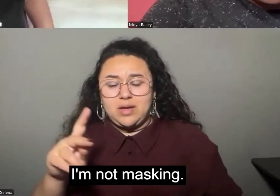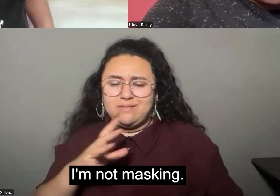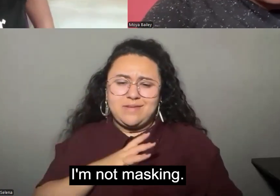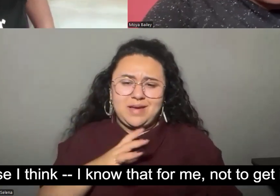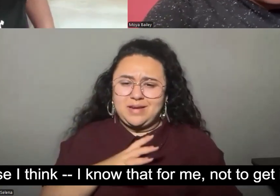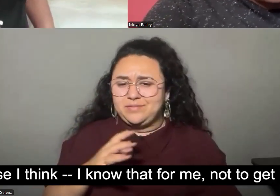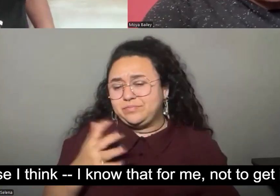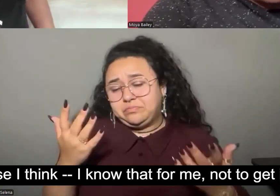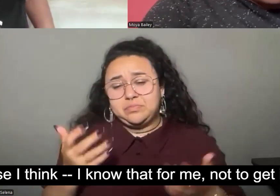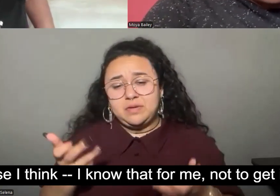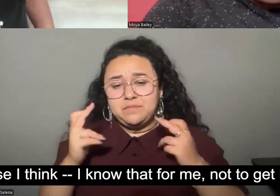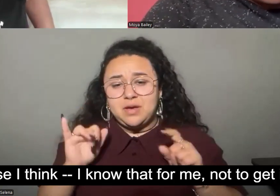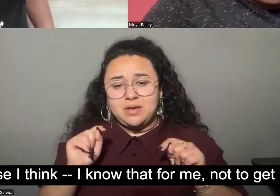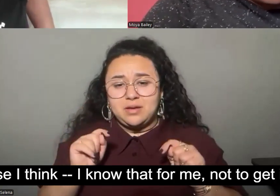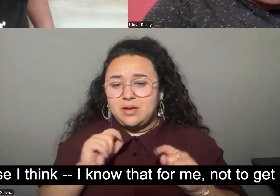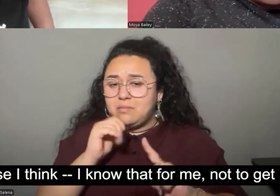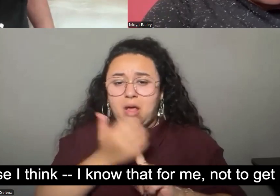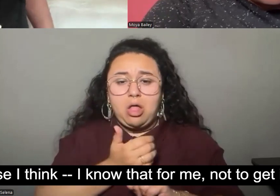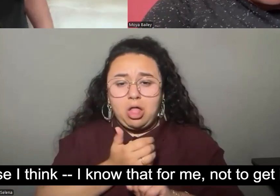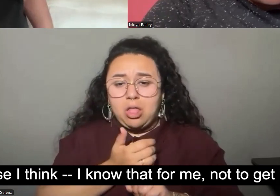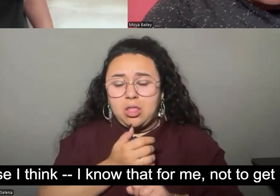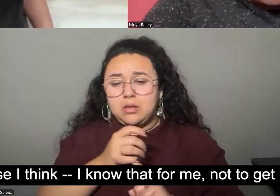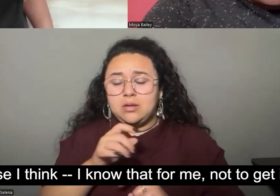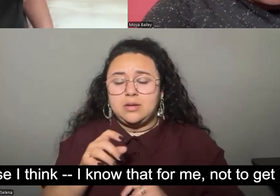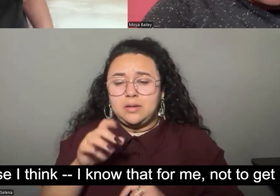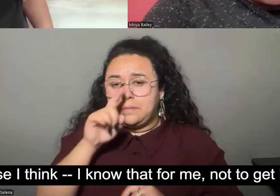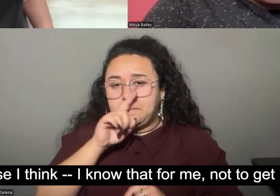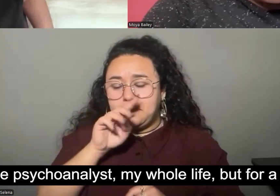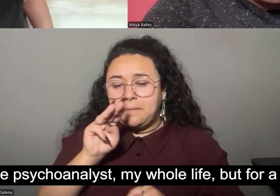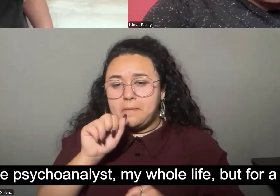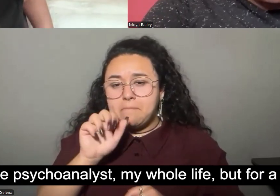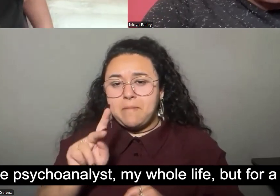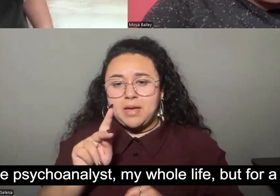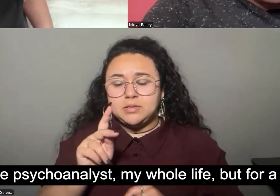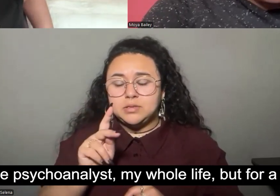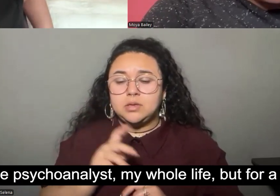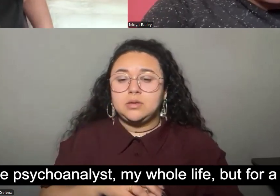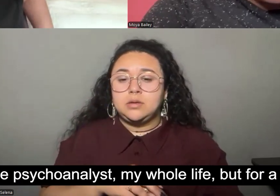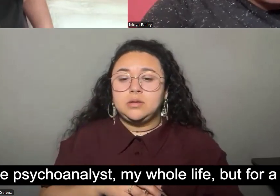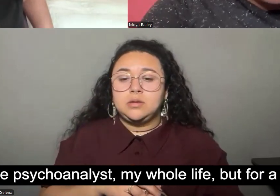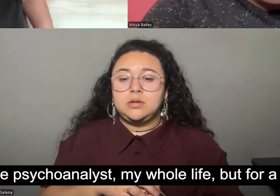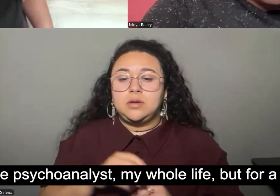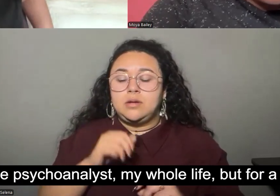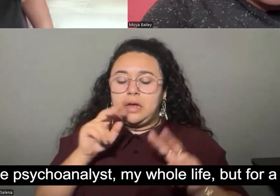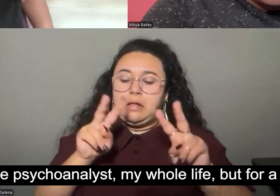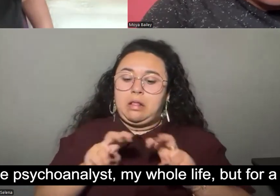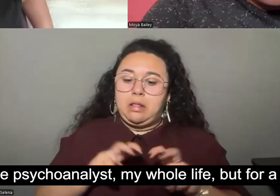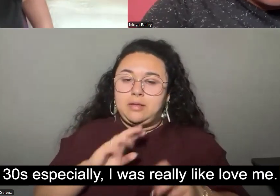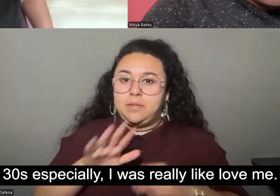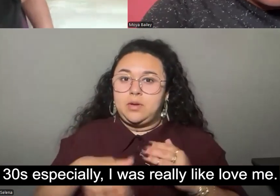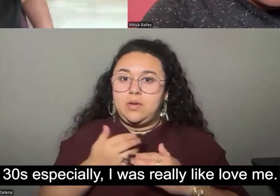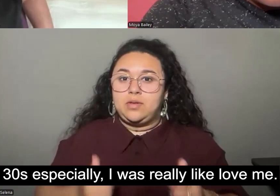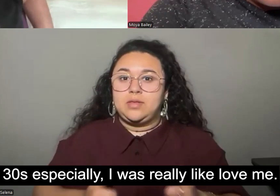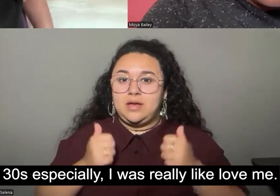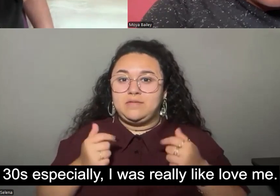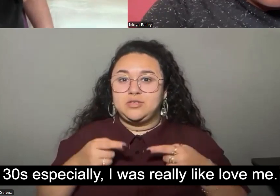masking because I know that for me, not to get into my whole psychoanalyst of my whole life, but like for a lot of my 20, but